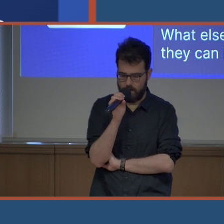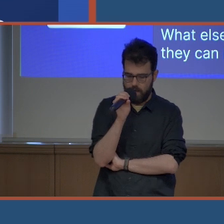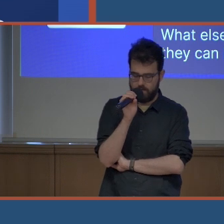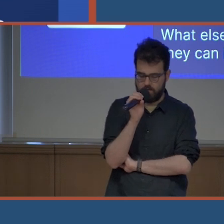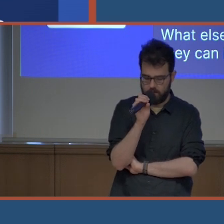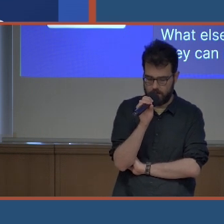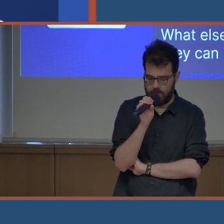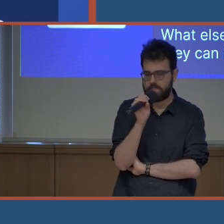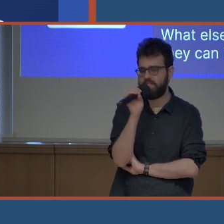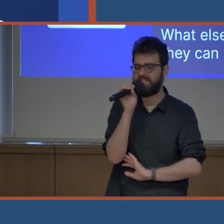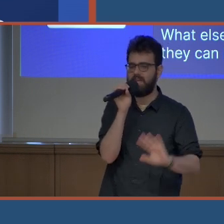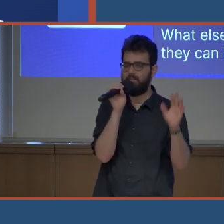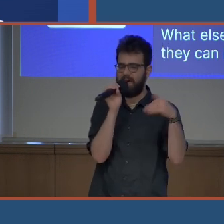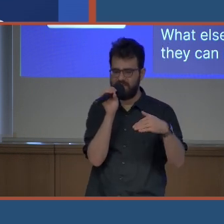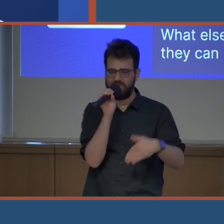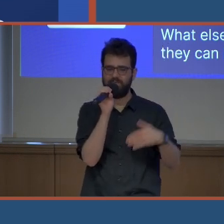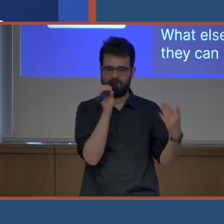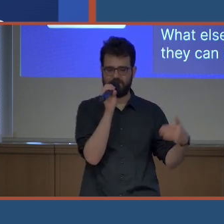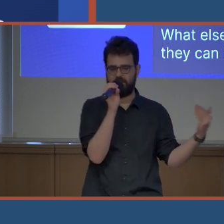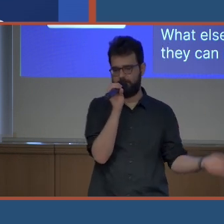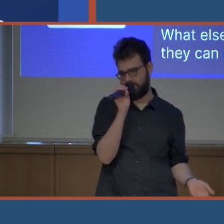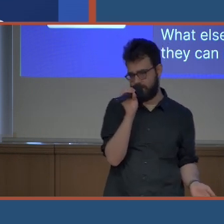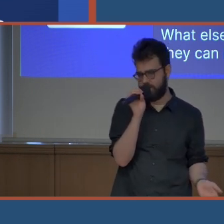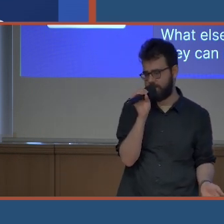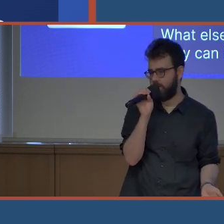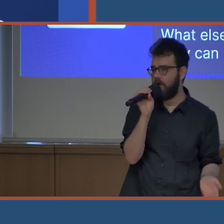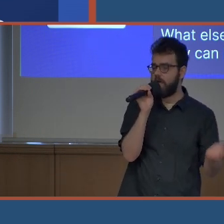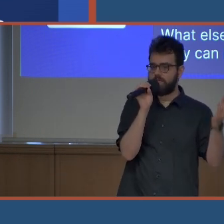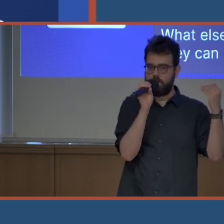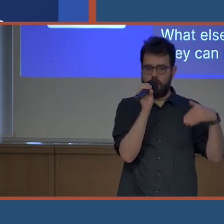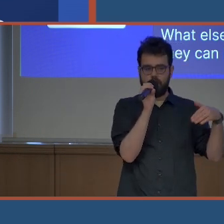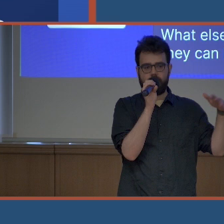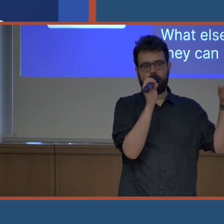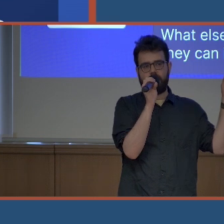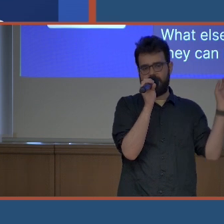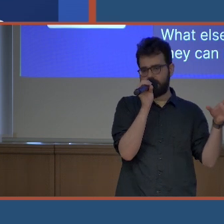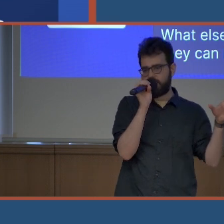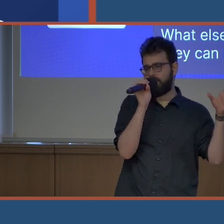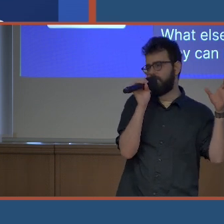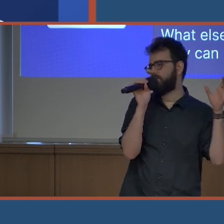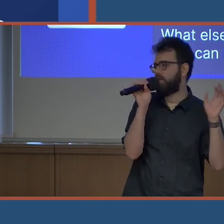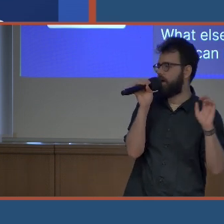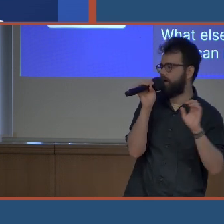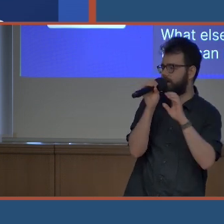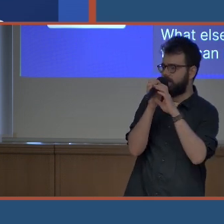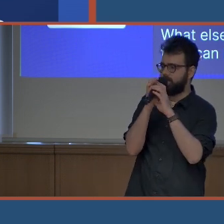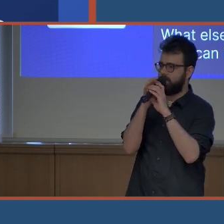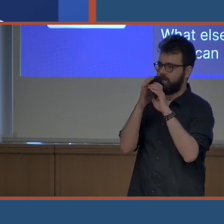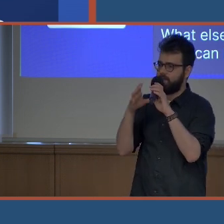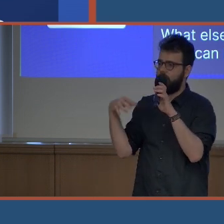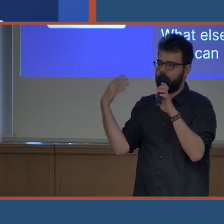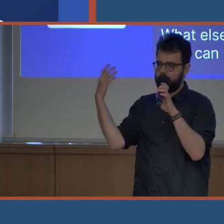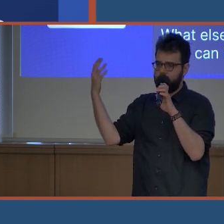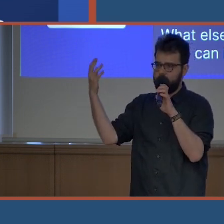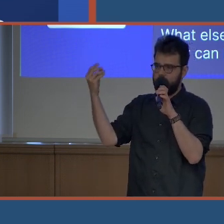or anything like that. It's a manual version of Esperanto. So all of the endings in